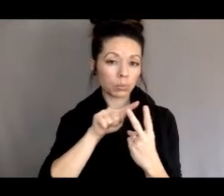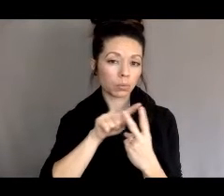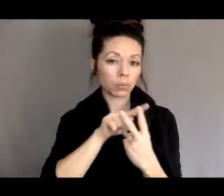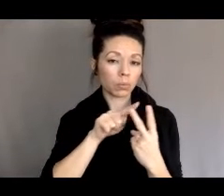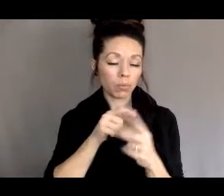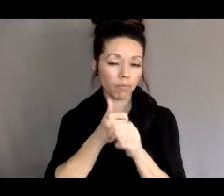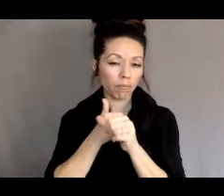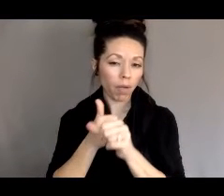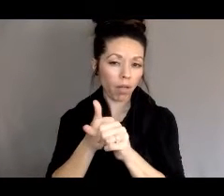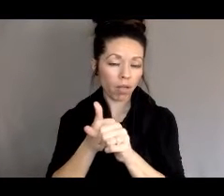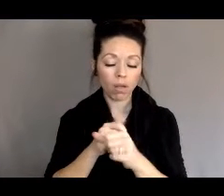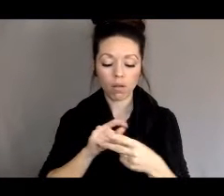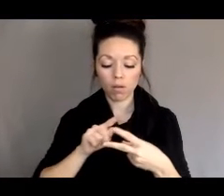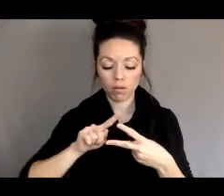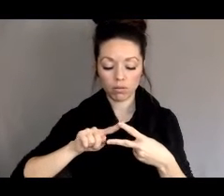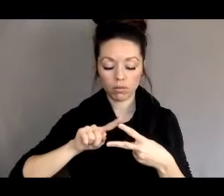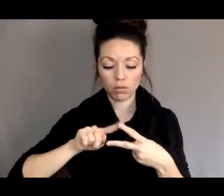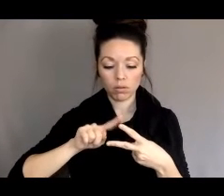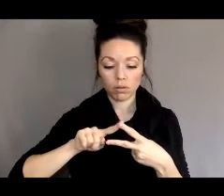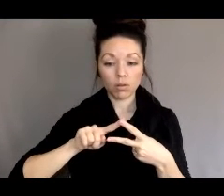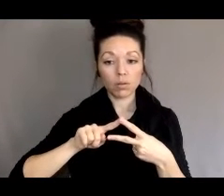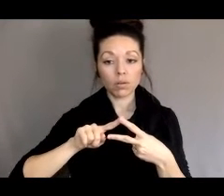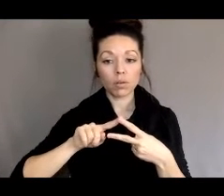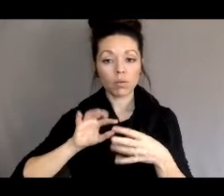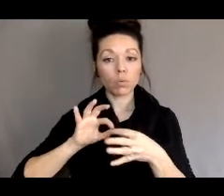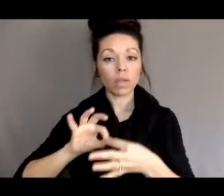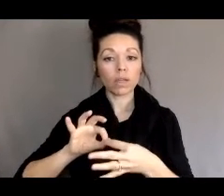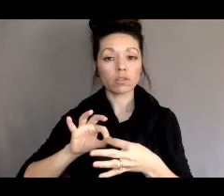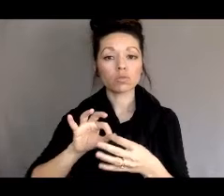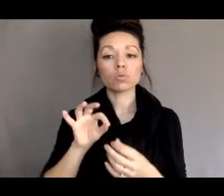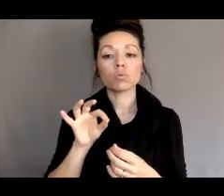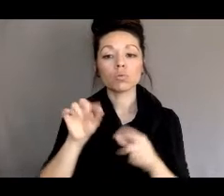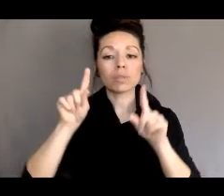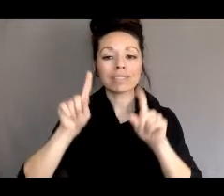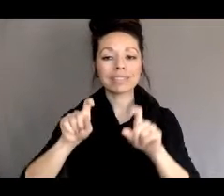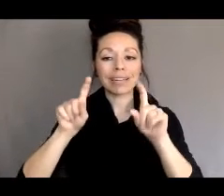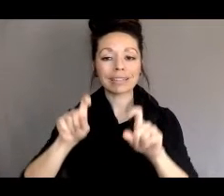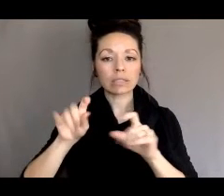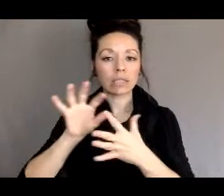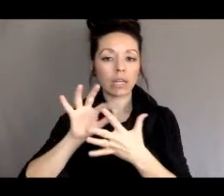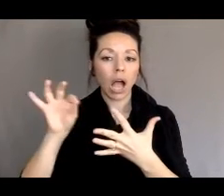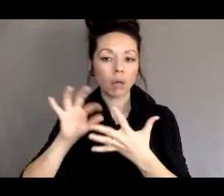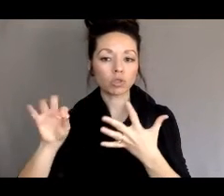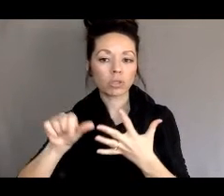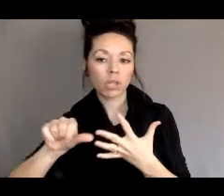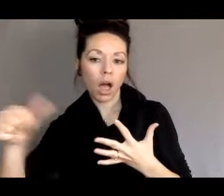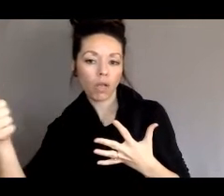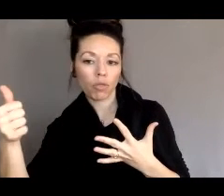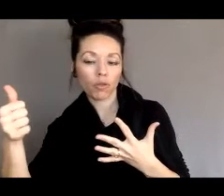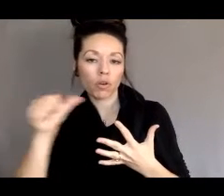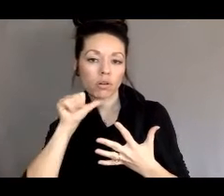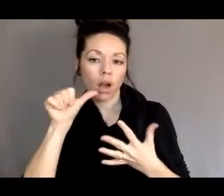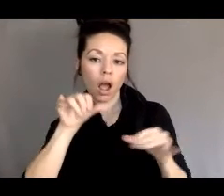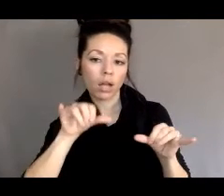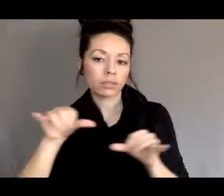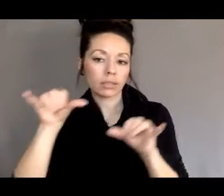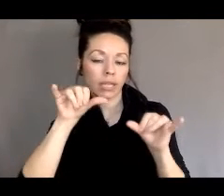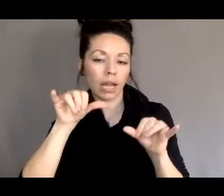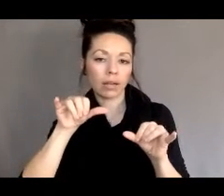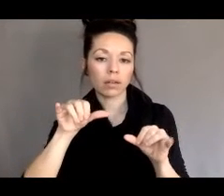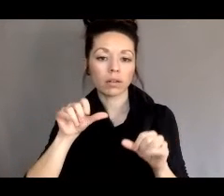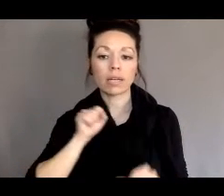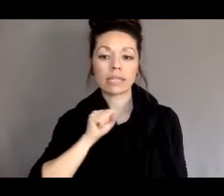following. One is related to alternative assessments. This bill, sponsored by